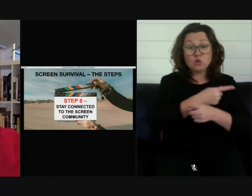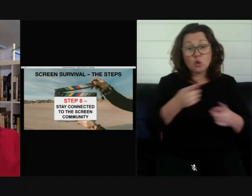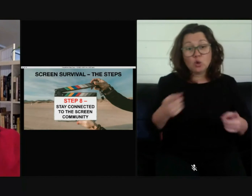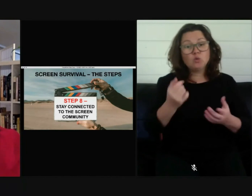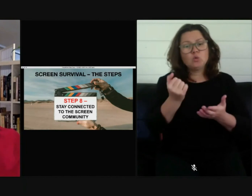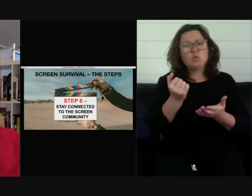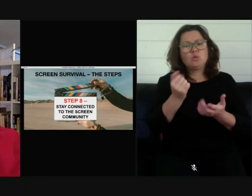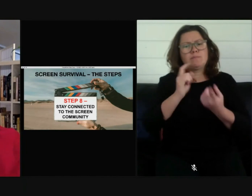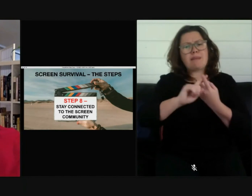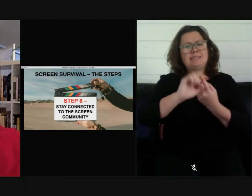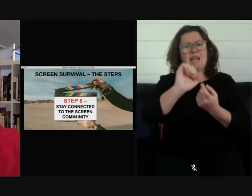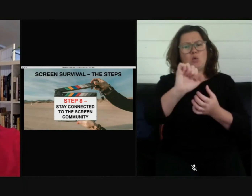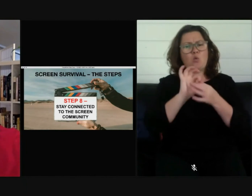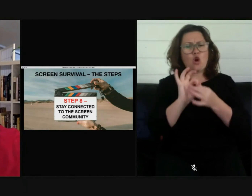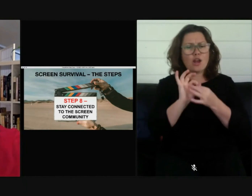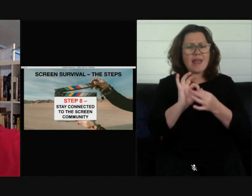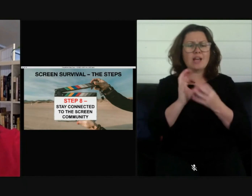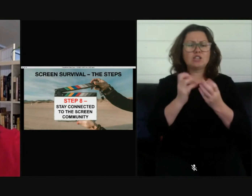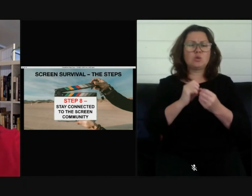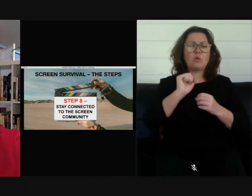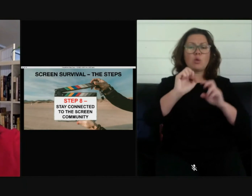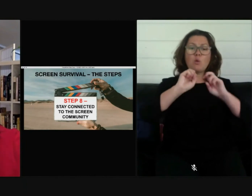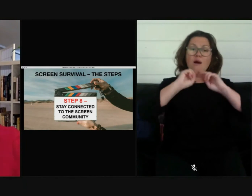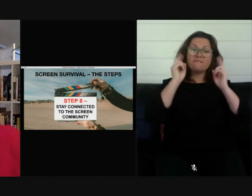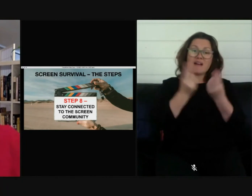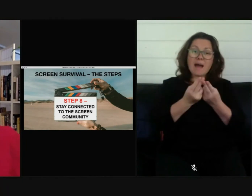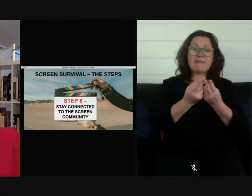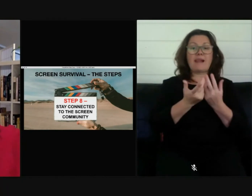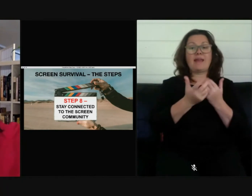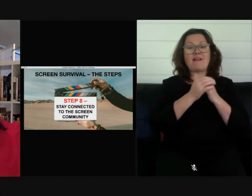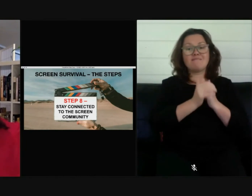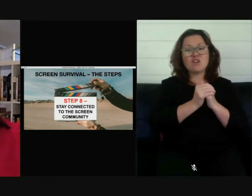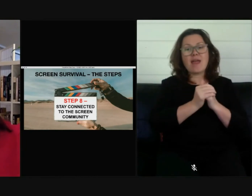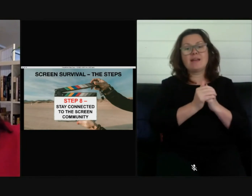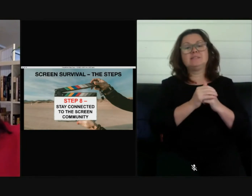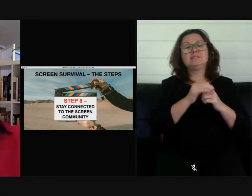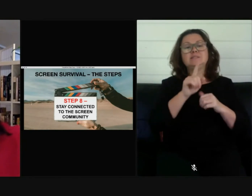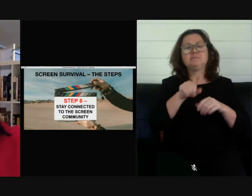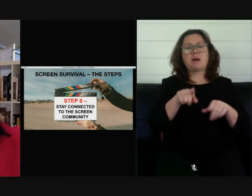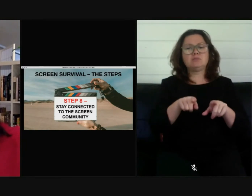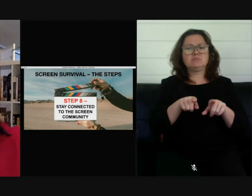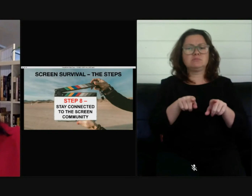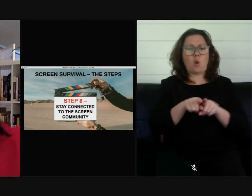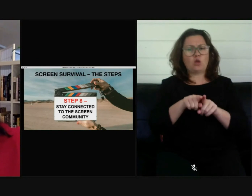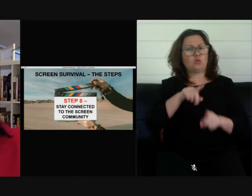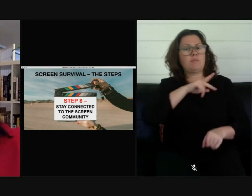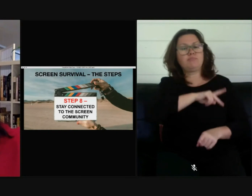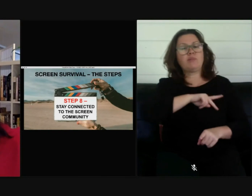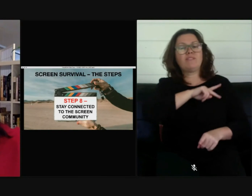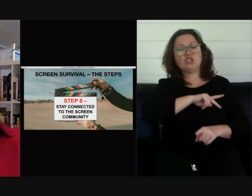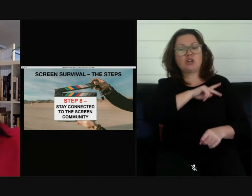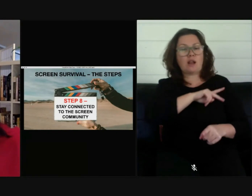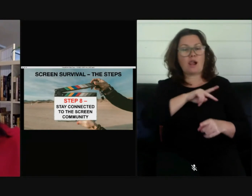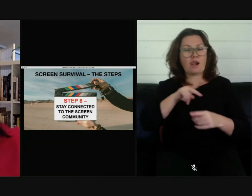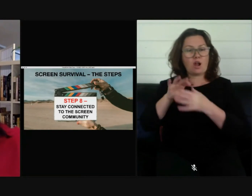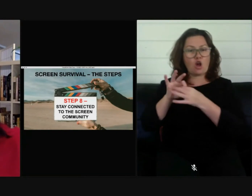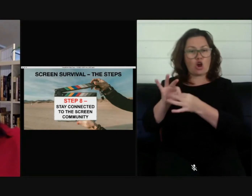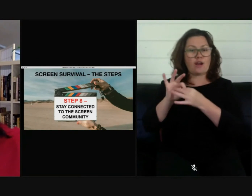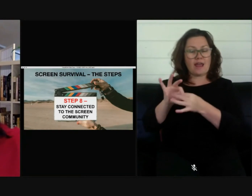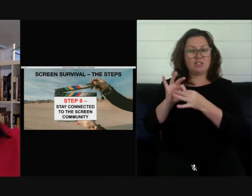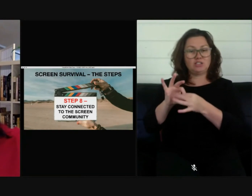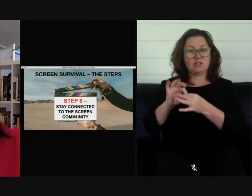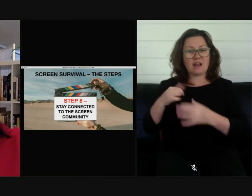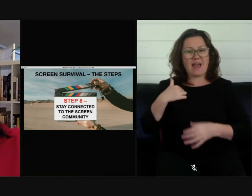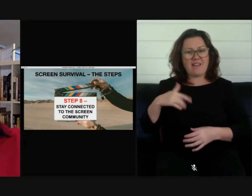and friends, but also professional connections. And in particular, I feel that we're really lucky here at Creative